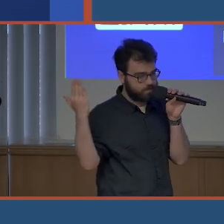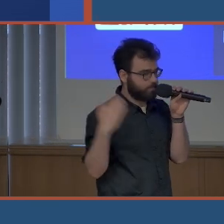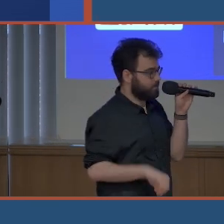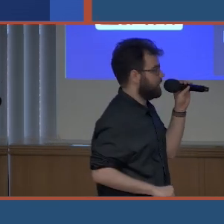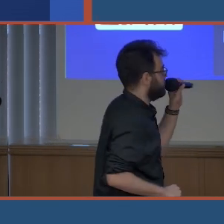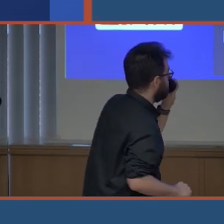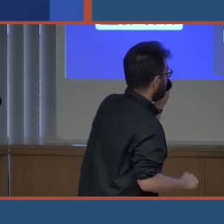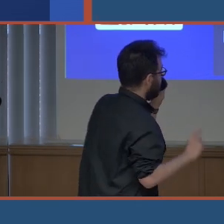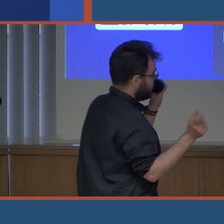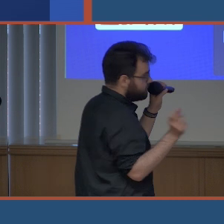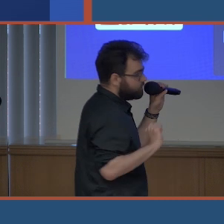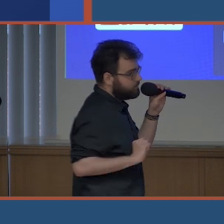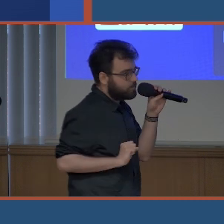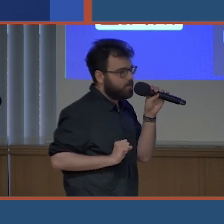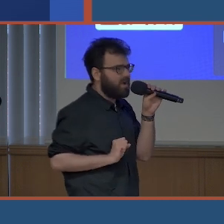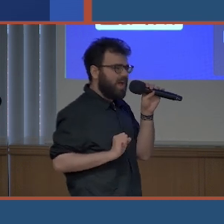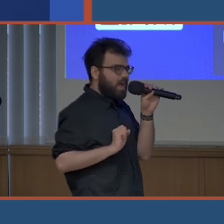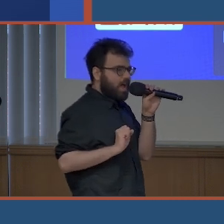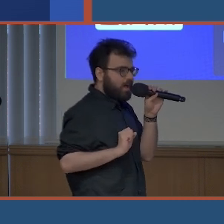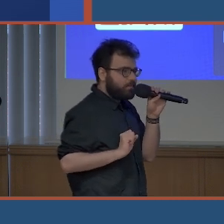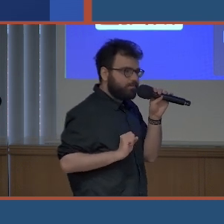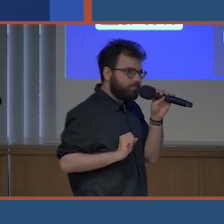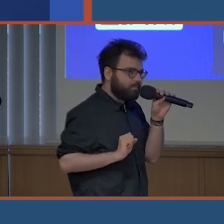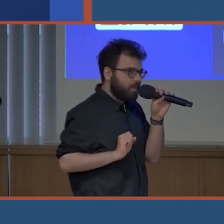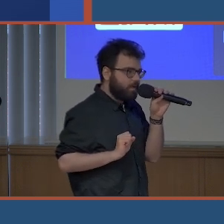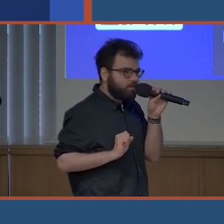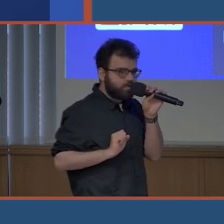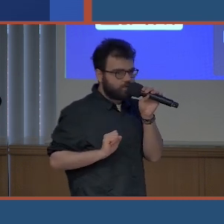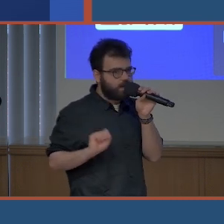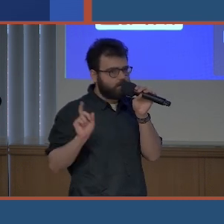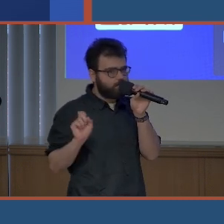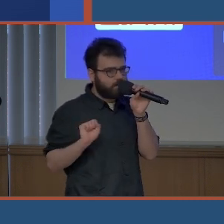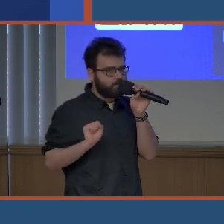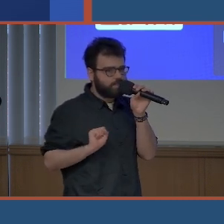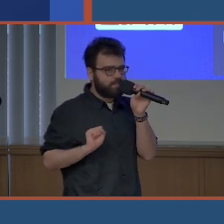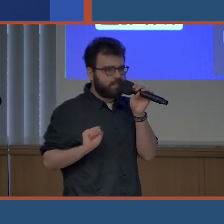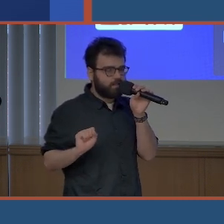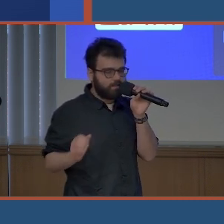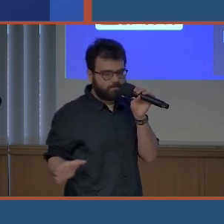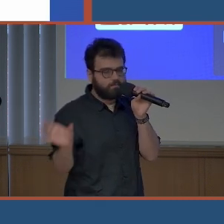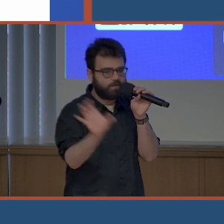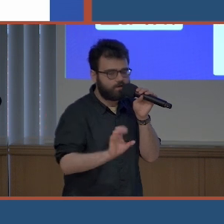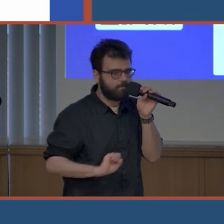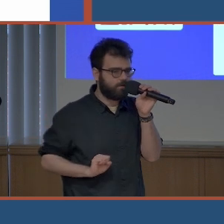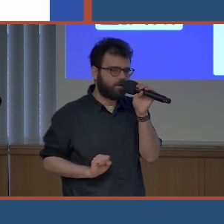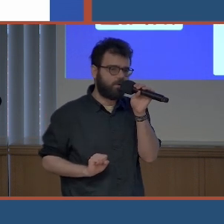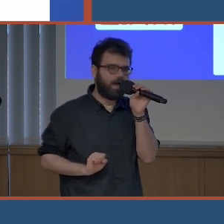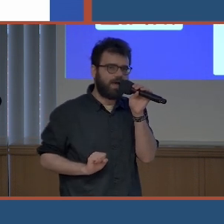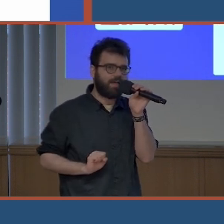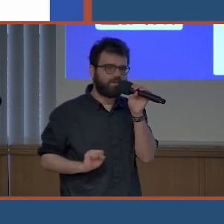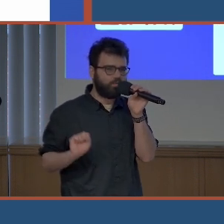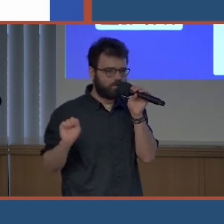your dominant hand. And the mirrored video, I'm not sure. I would say that if you mirror a